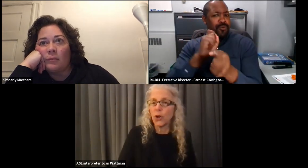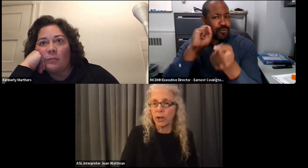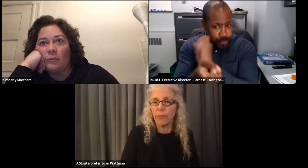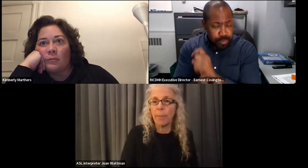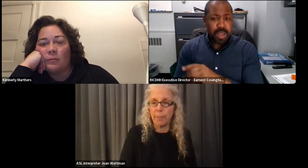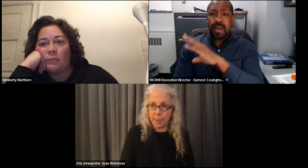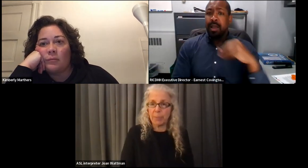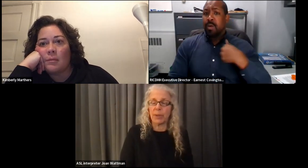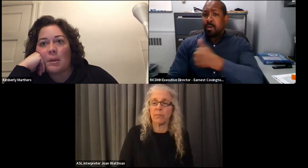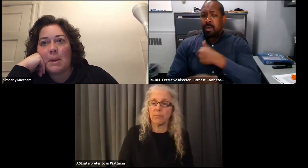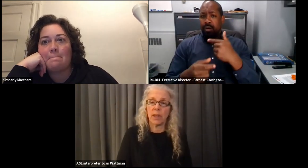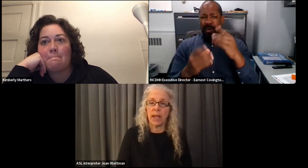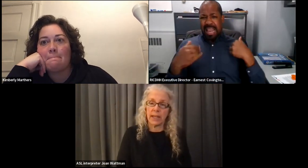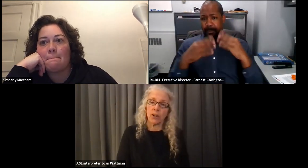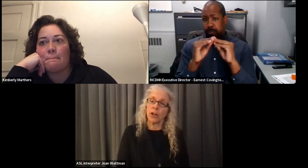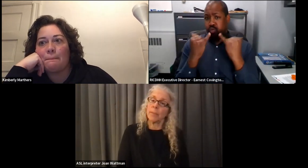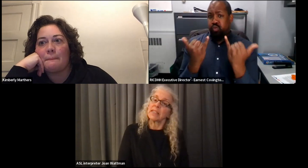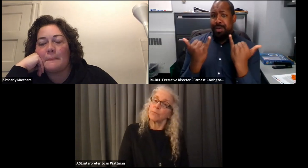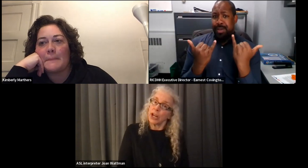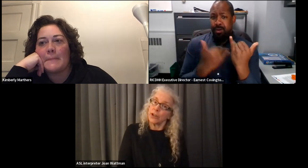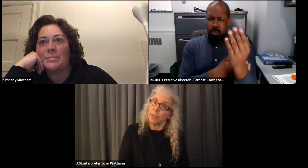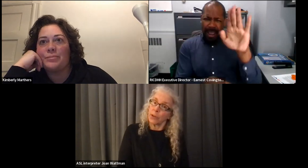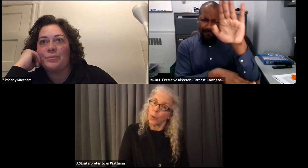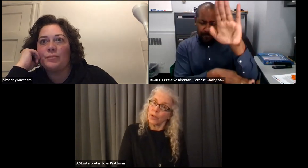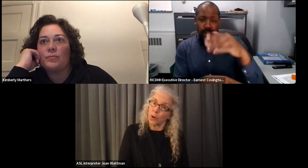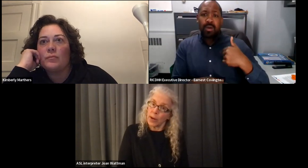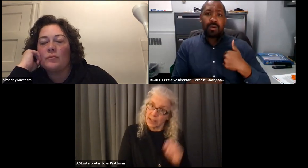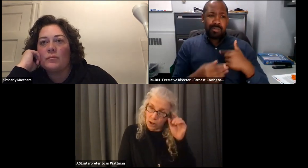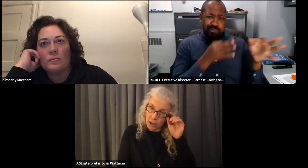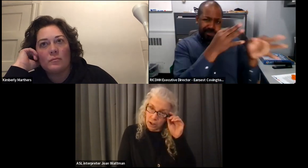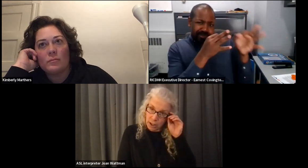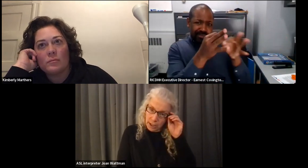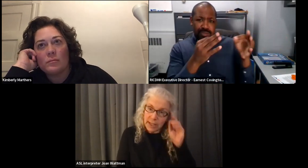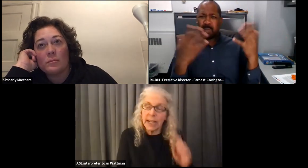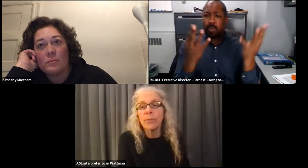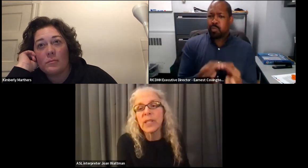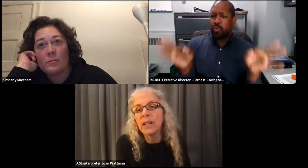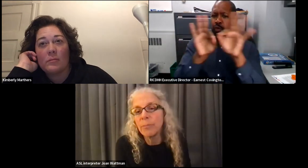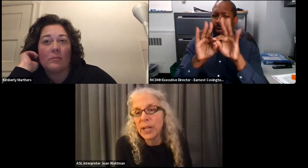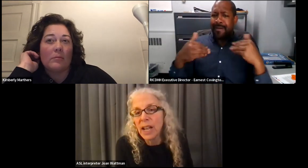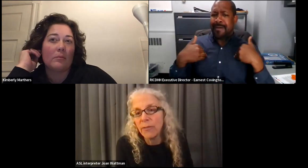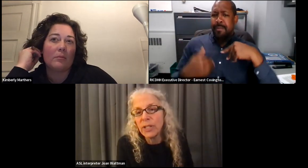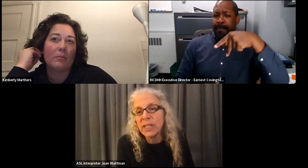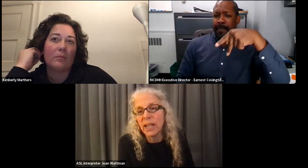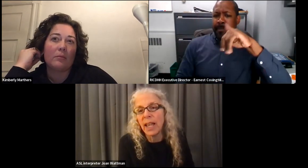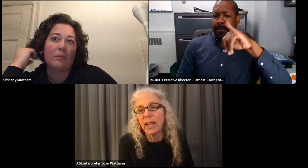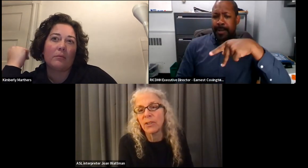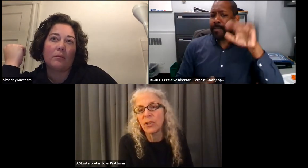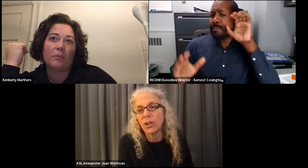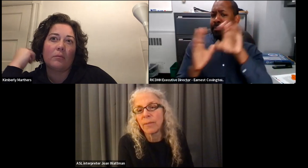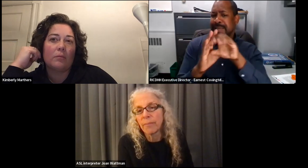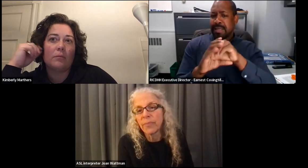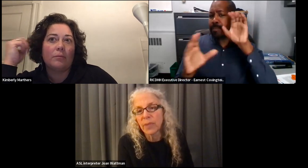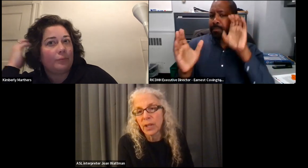has heard from people, and they are going to make some changes about the way the requests are. Today, there was a press conference,